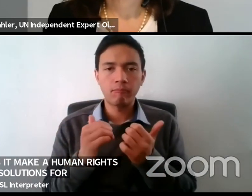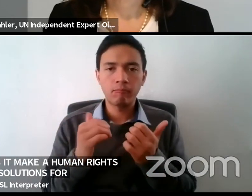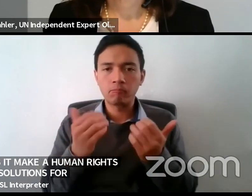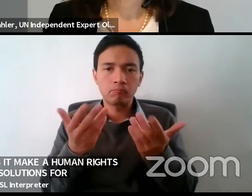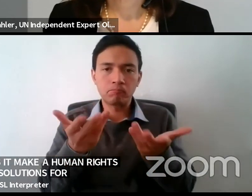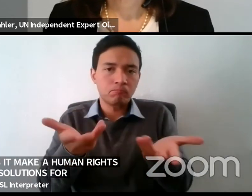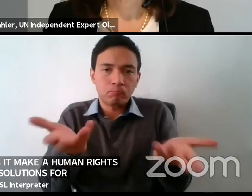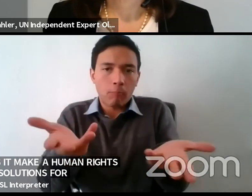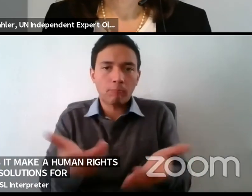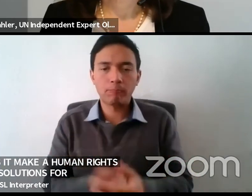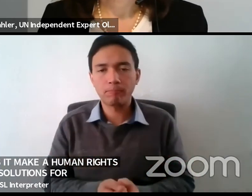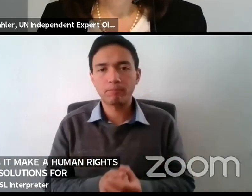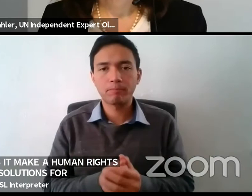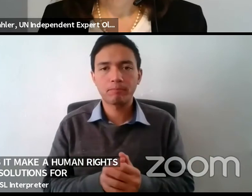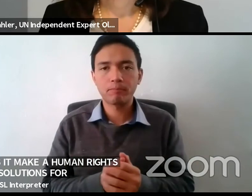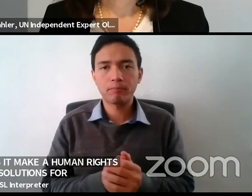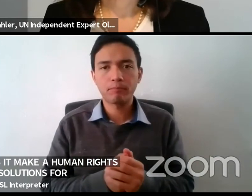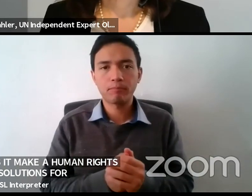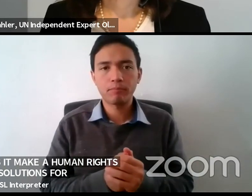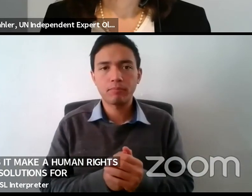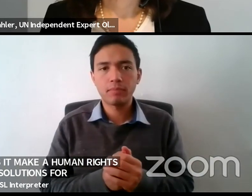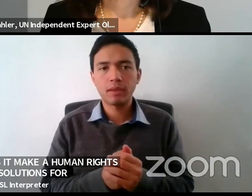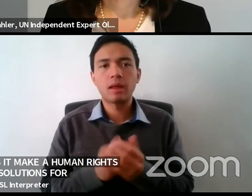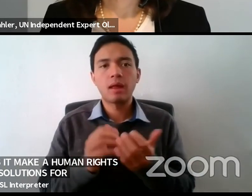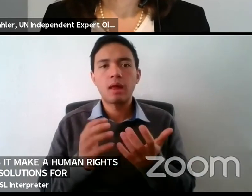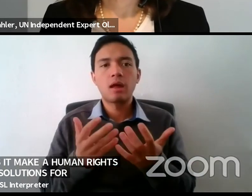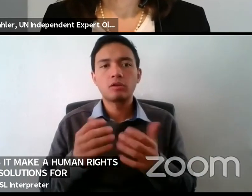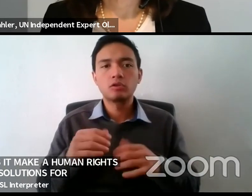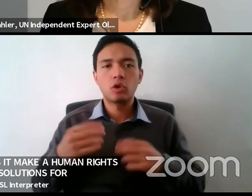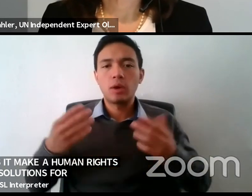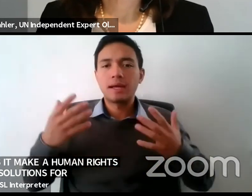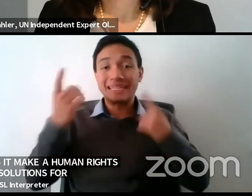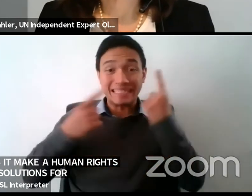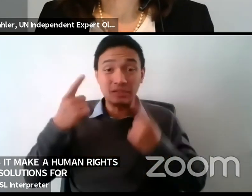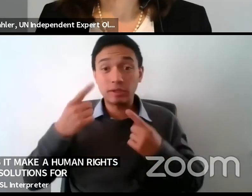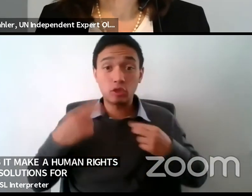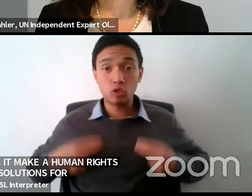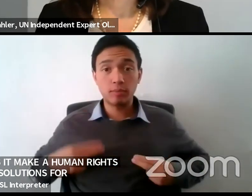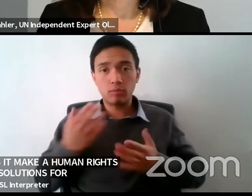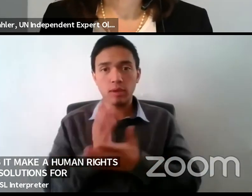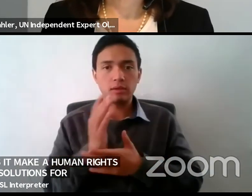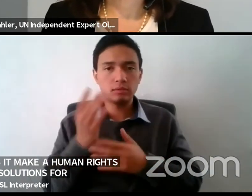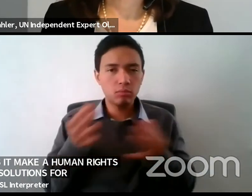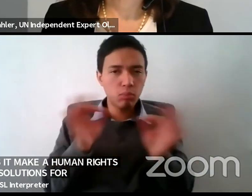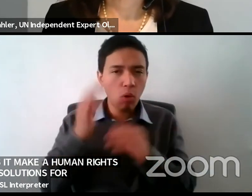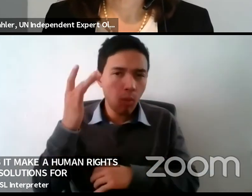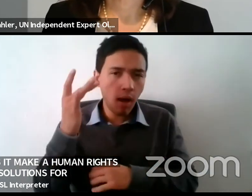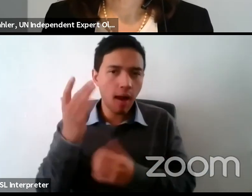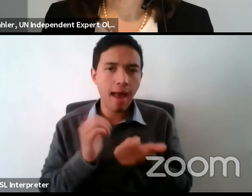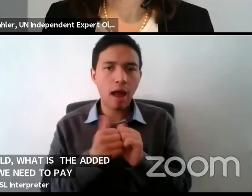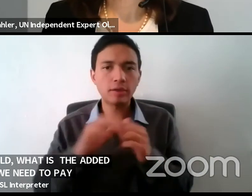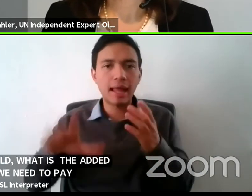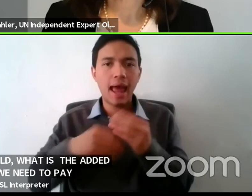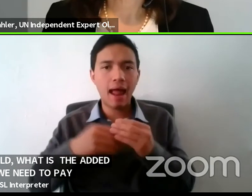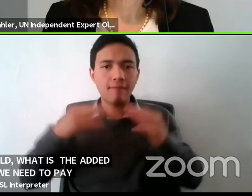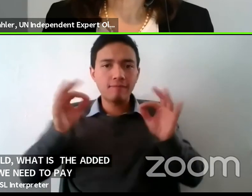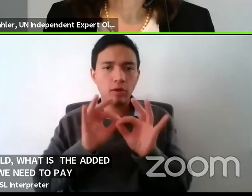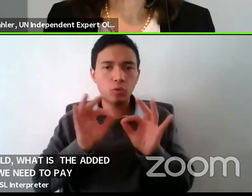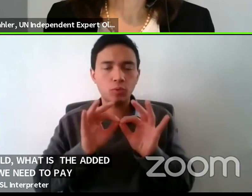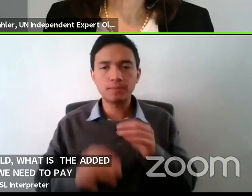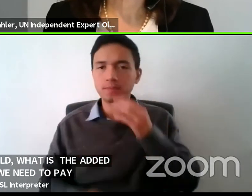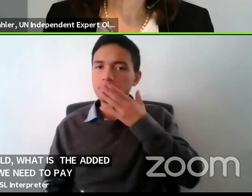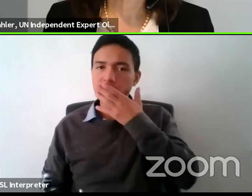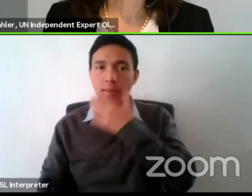world? What's the added value of human rights that we really need to pay attention to? Thank you. I